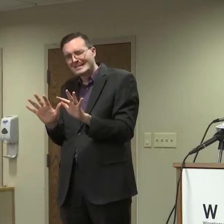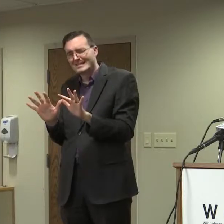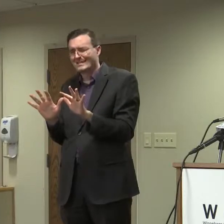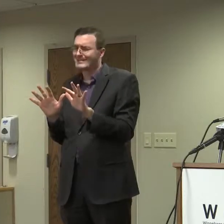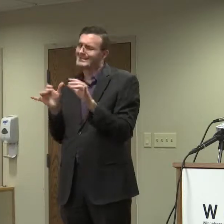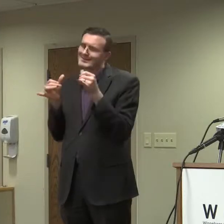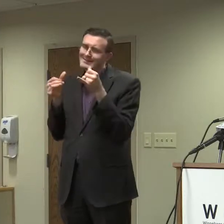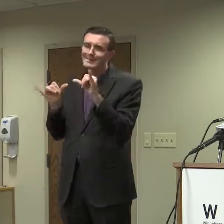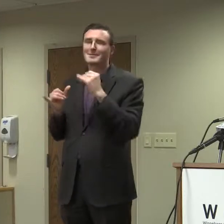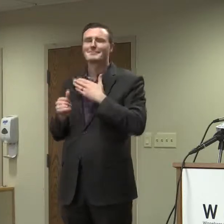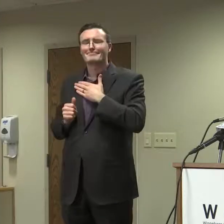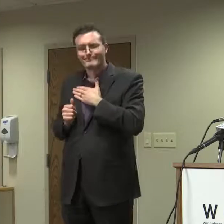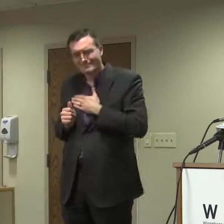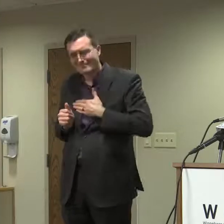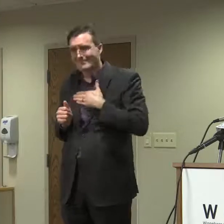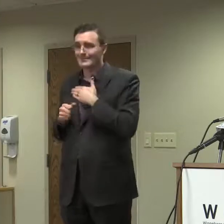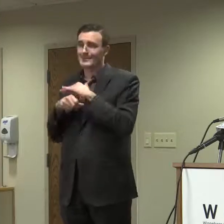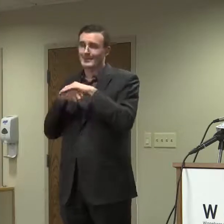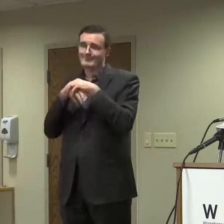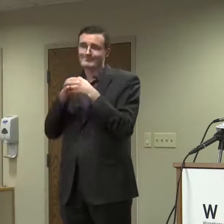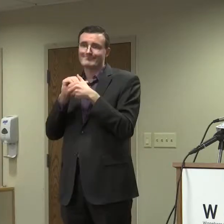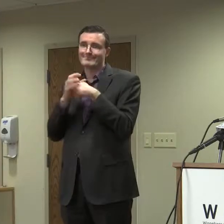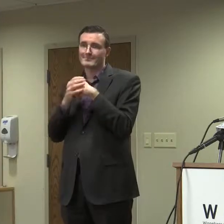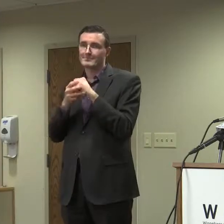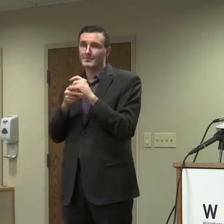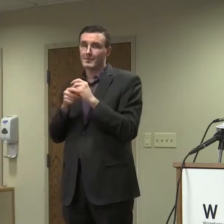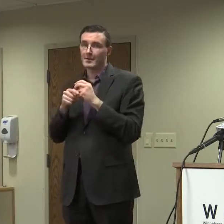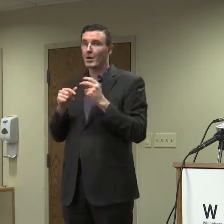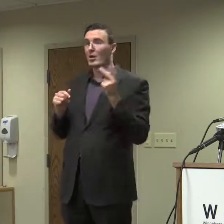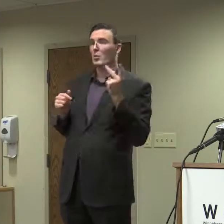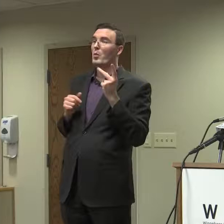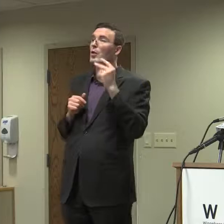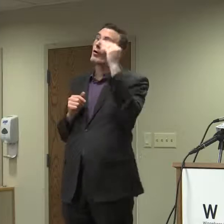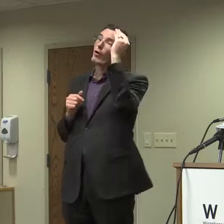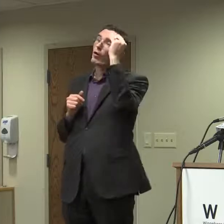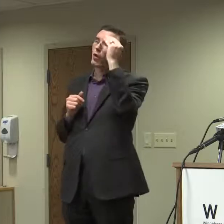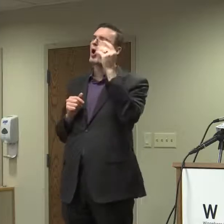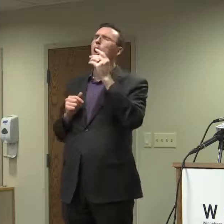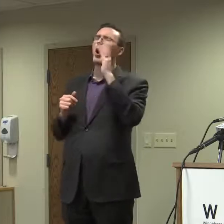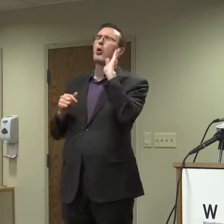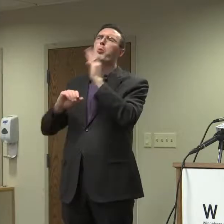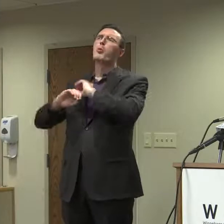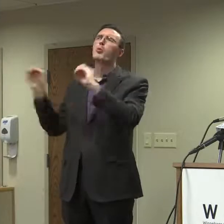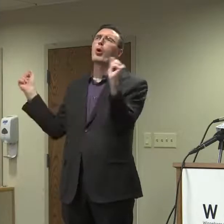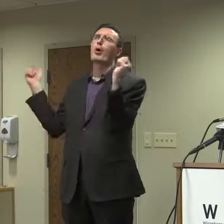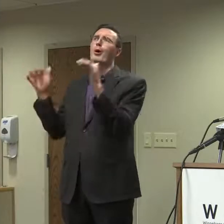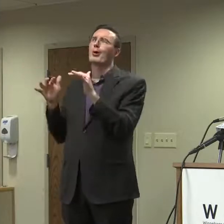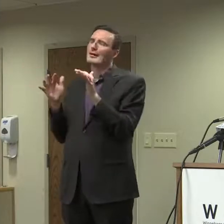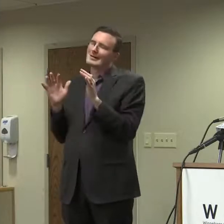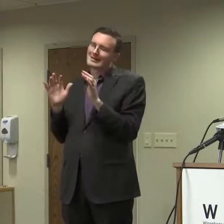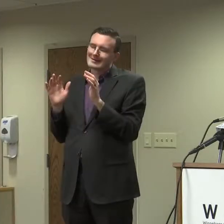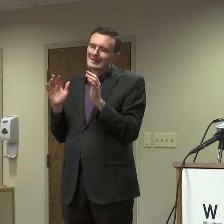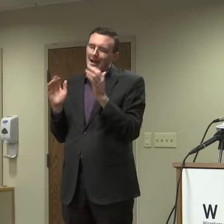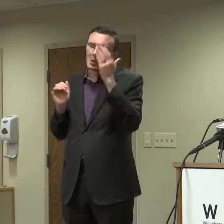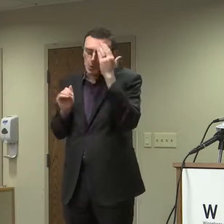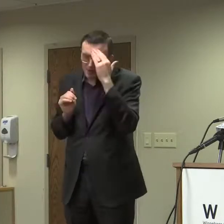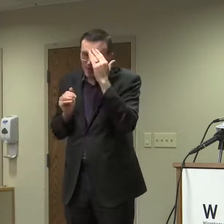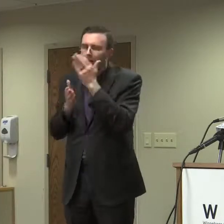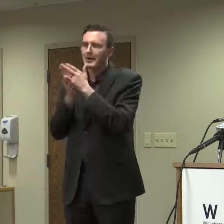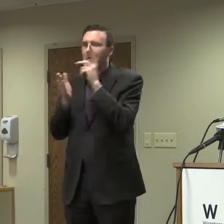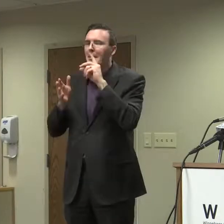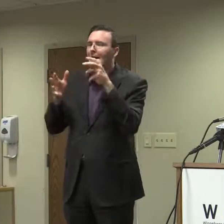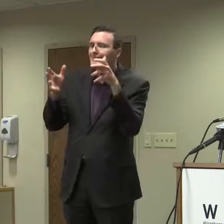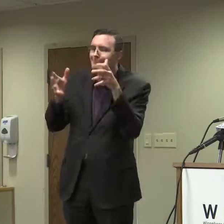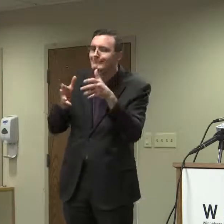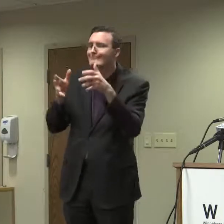taking precautions. We're not naive. We know there'll be some gatherings, but we also know that there's certain mitigations that